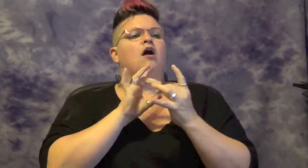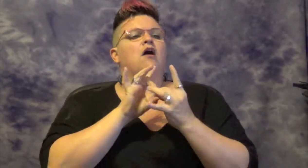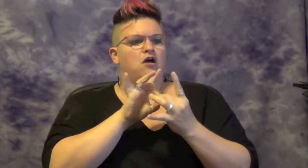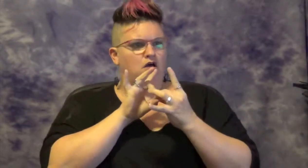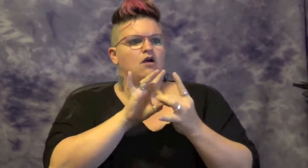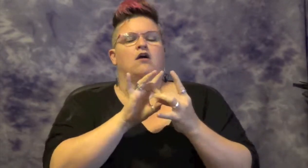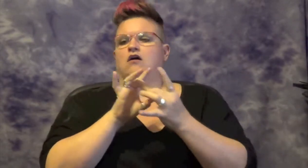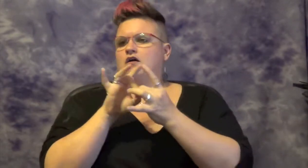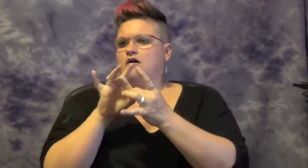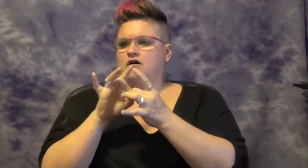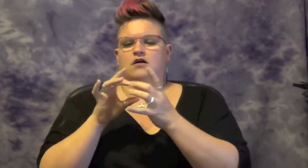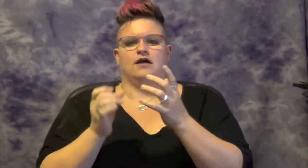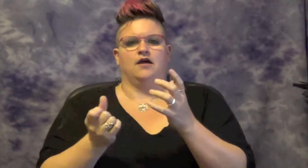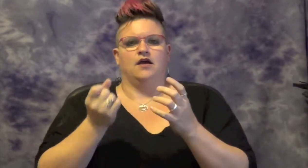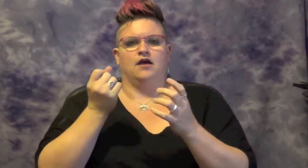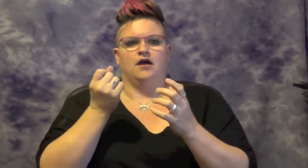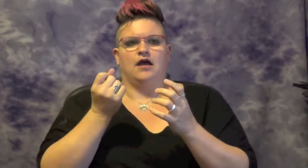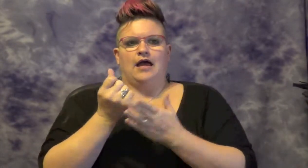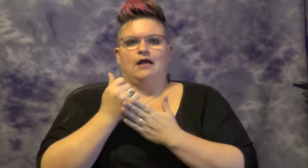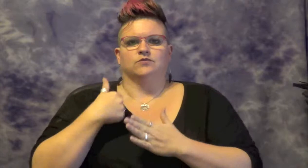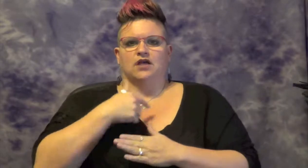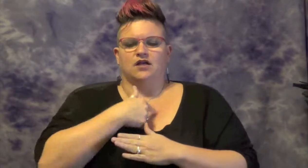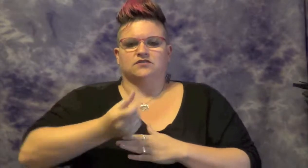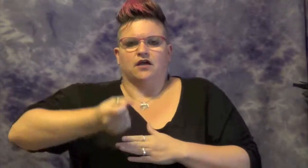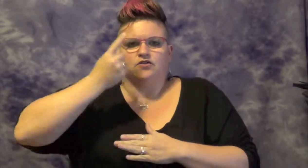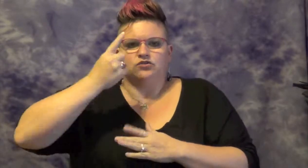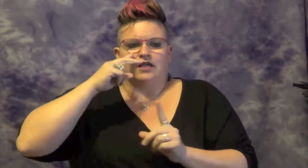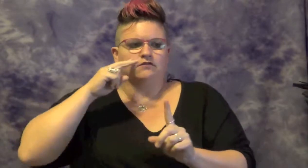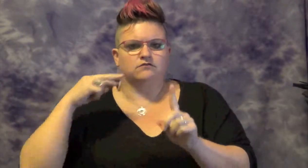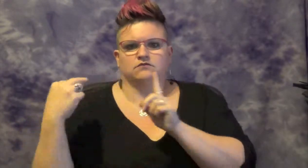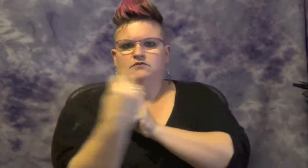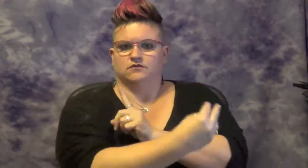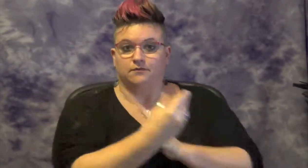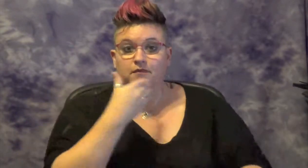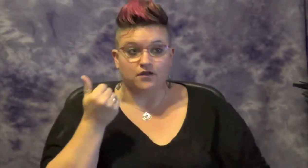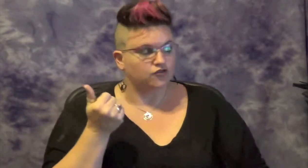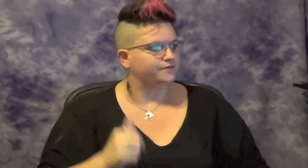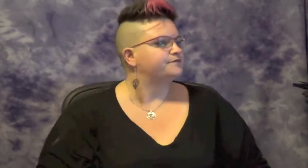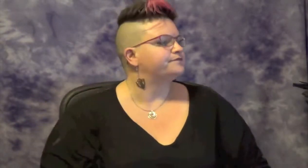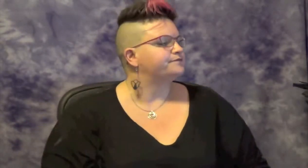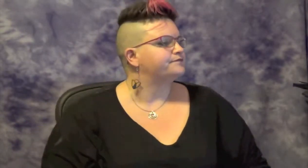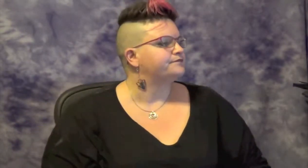better that way, and we can affiliate, and it makes us have a better understanding